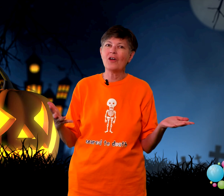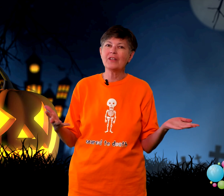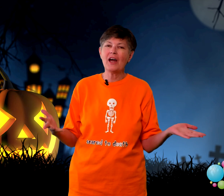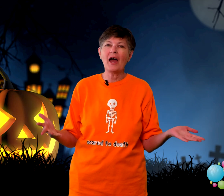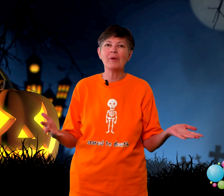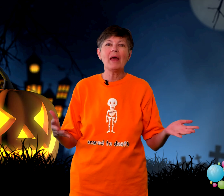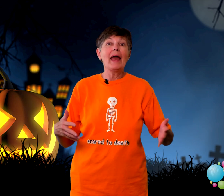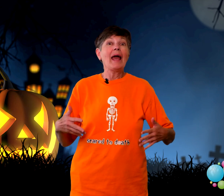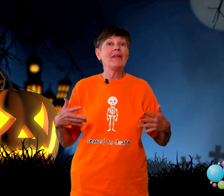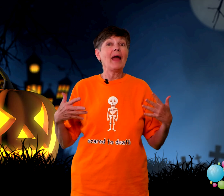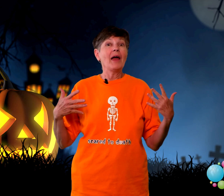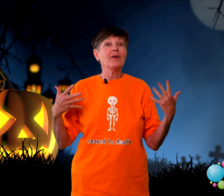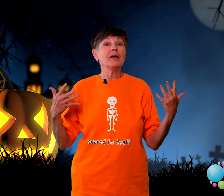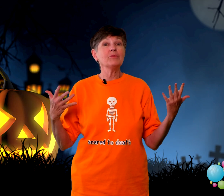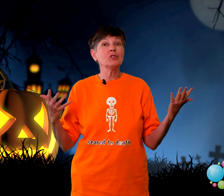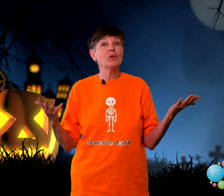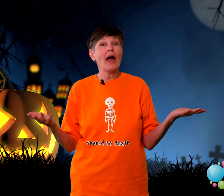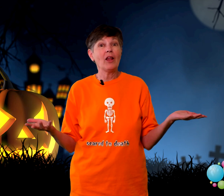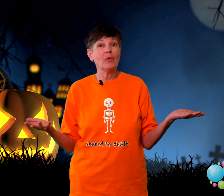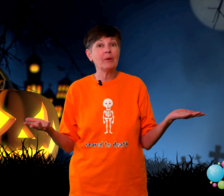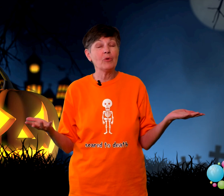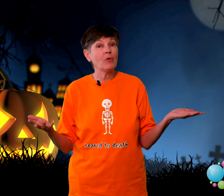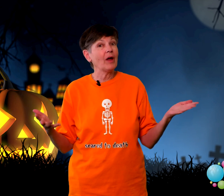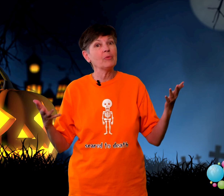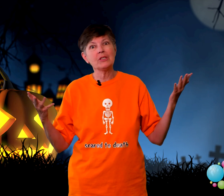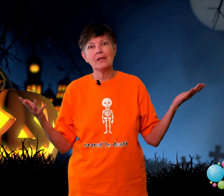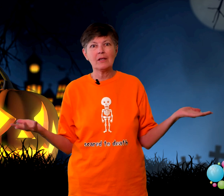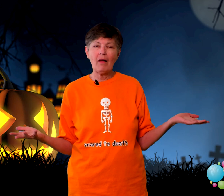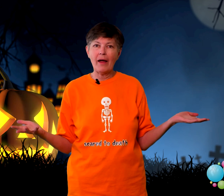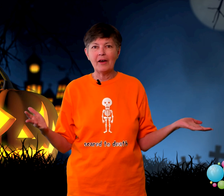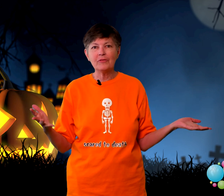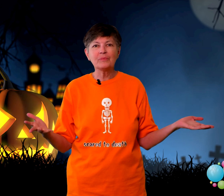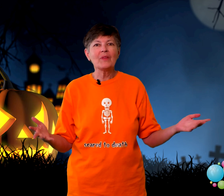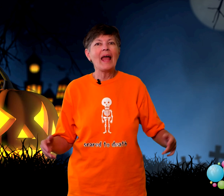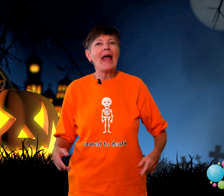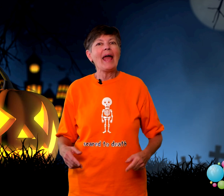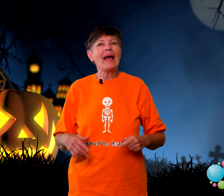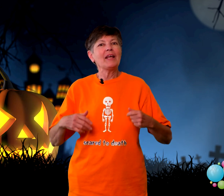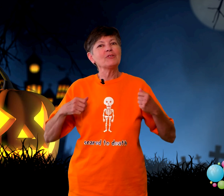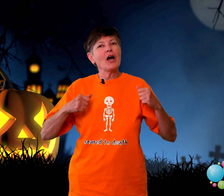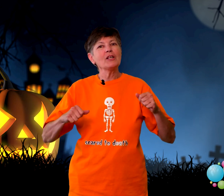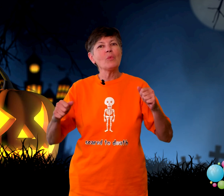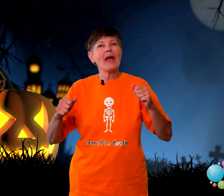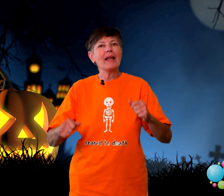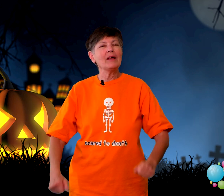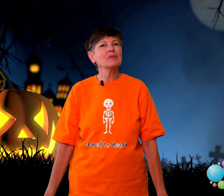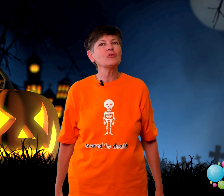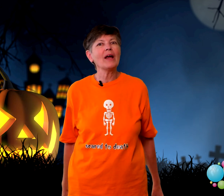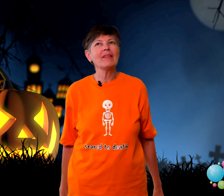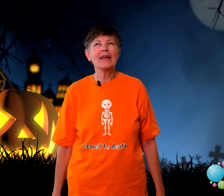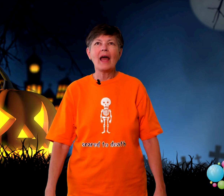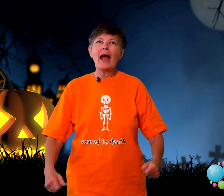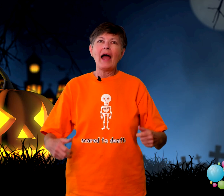the time, and they hired him to do a Halloween program, which he does a lot of. And he was on his way, and he was trying to think.